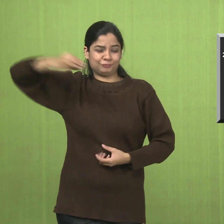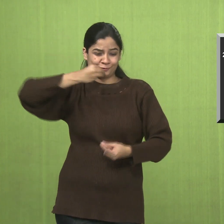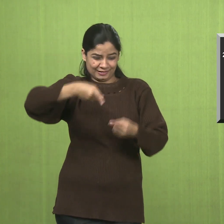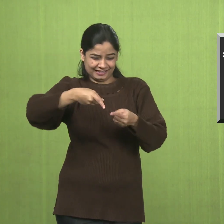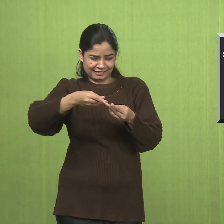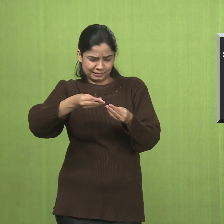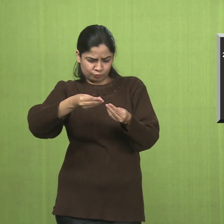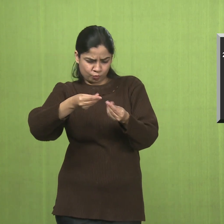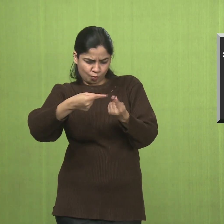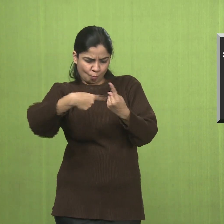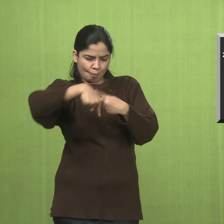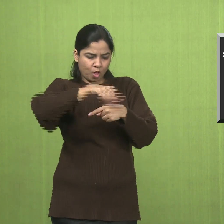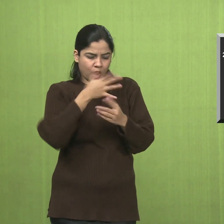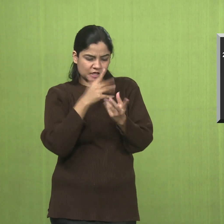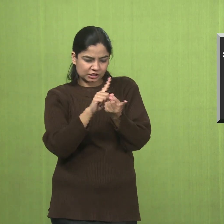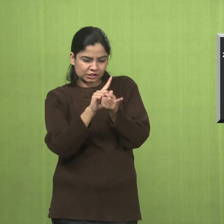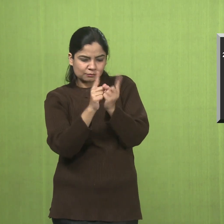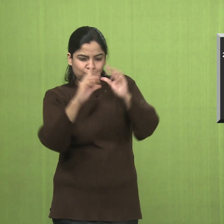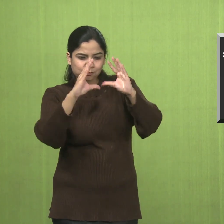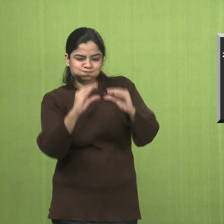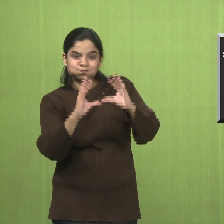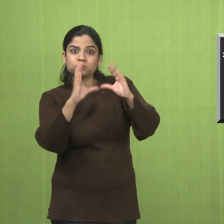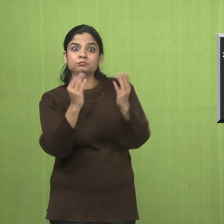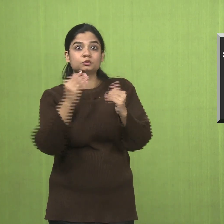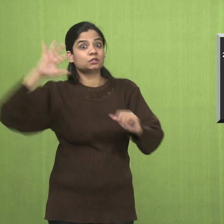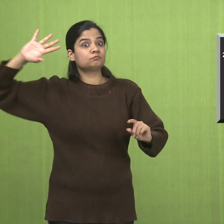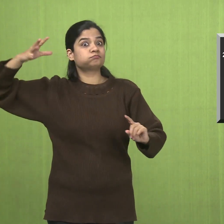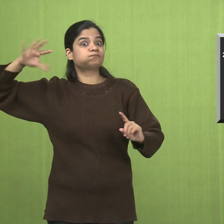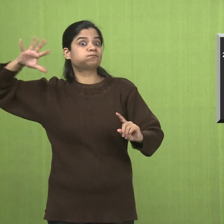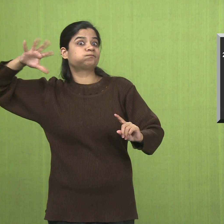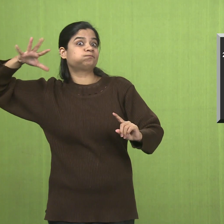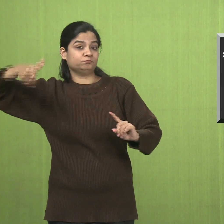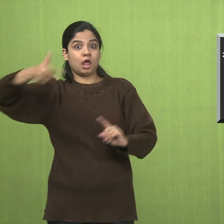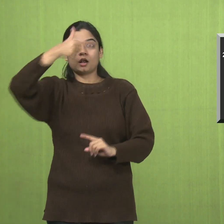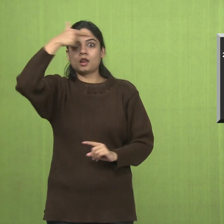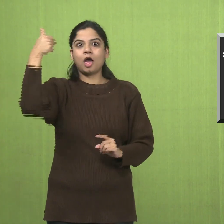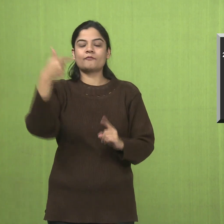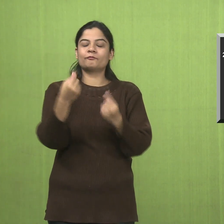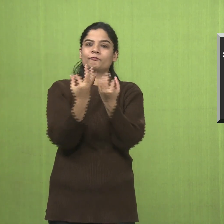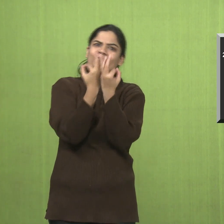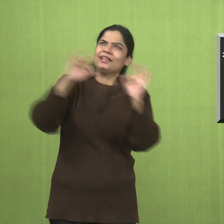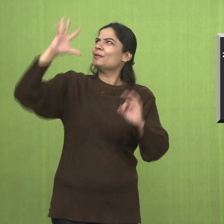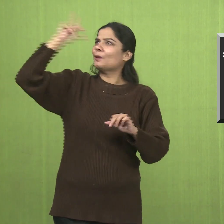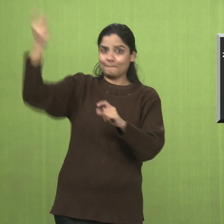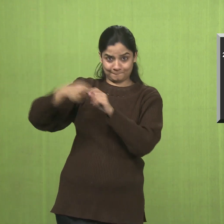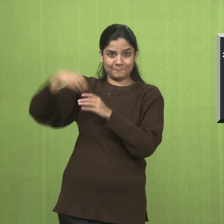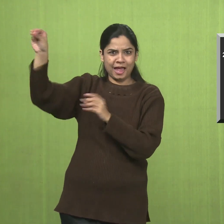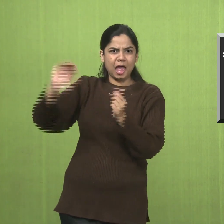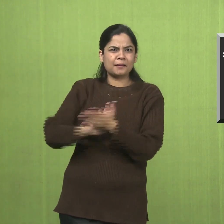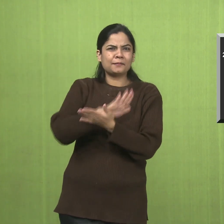the sun is shining on it, it heats up and the food gets cooked. So it's very good, and it's free. It's free of